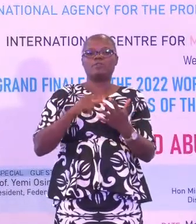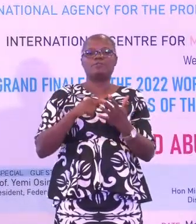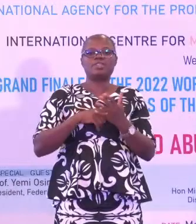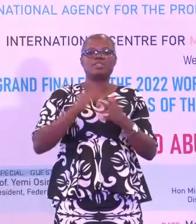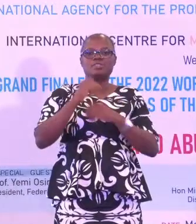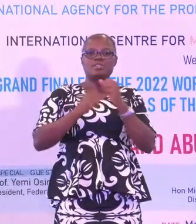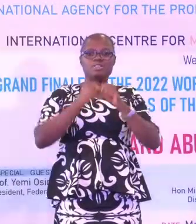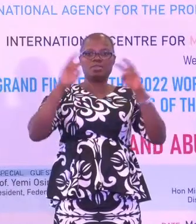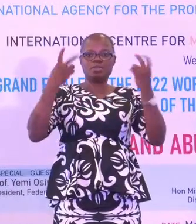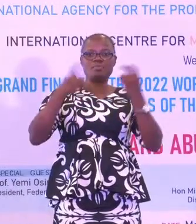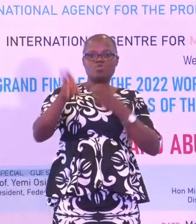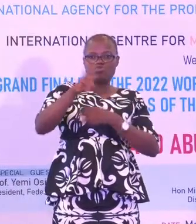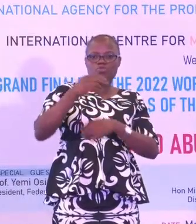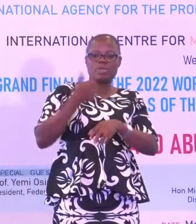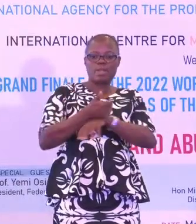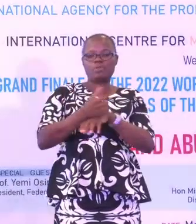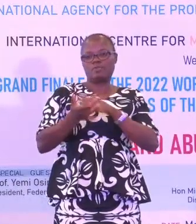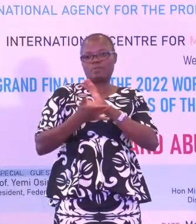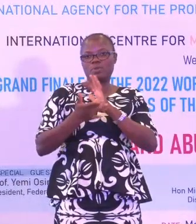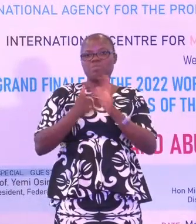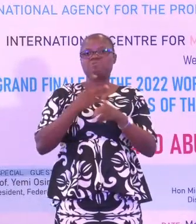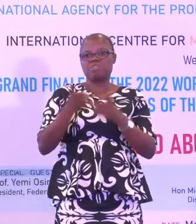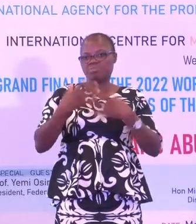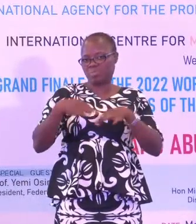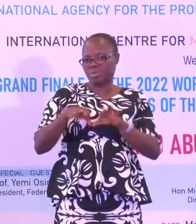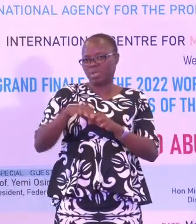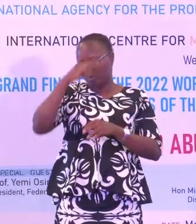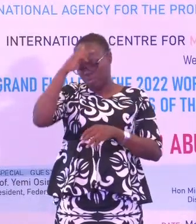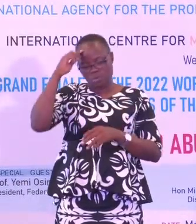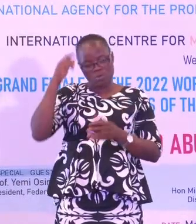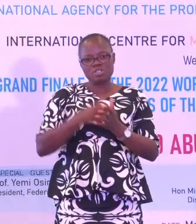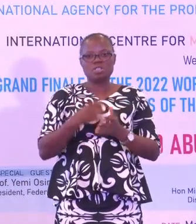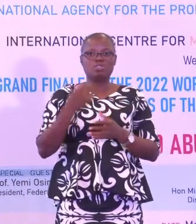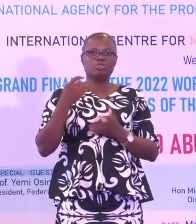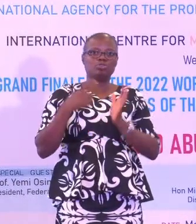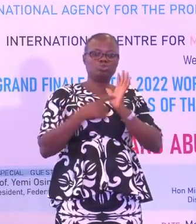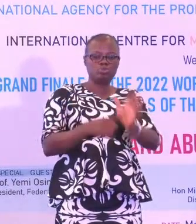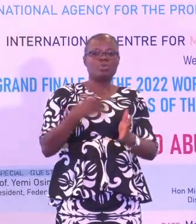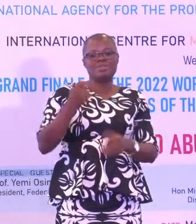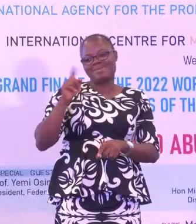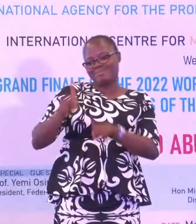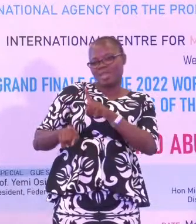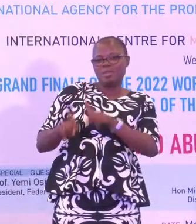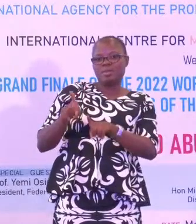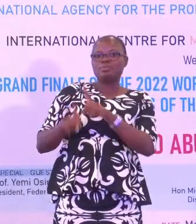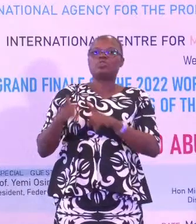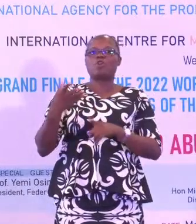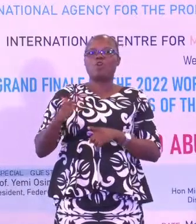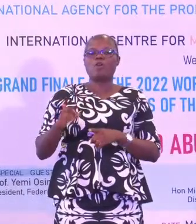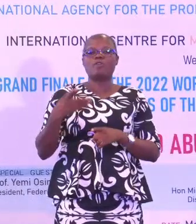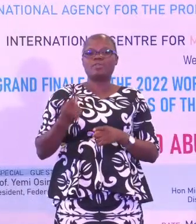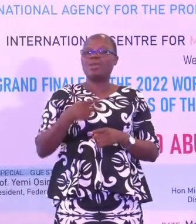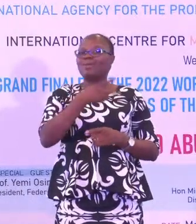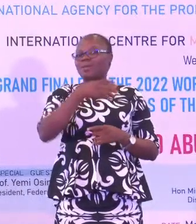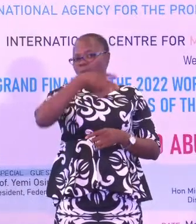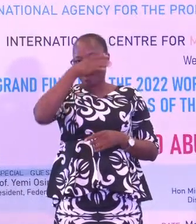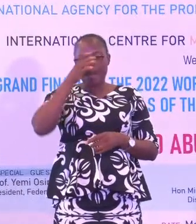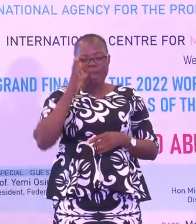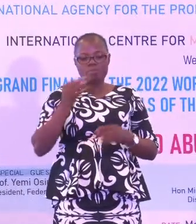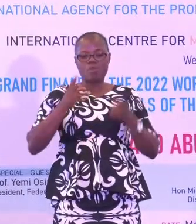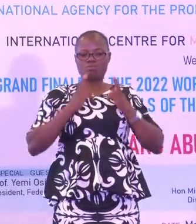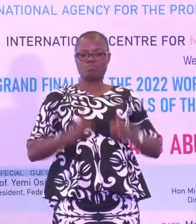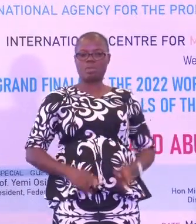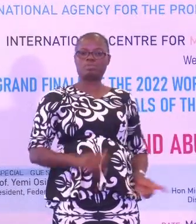Use and Abuse of Technology, is very apt because it underscores the dynamism of the crime of human